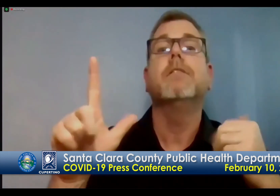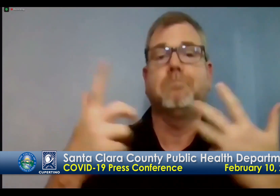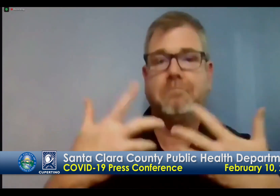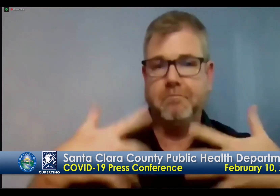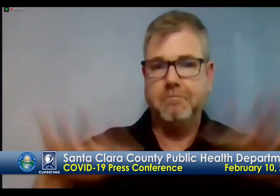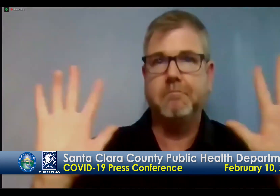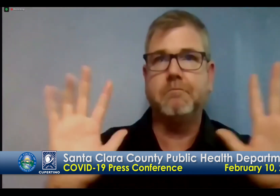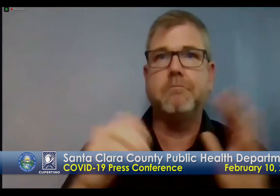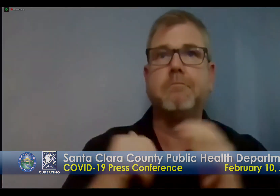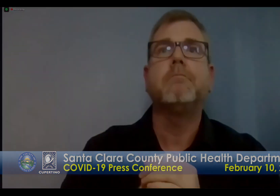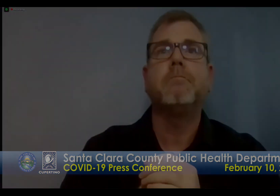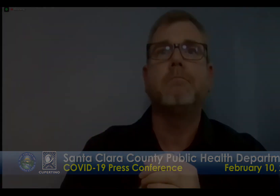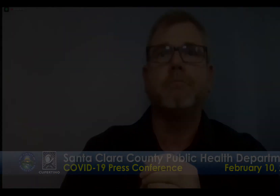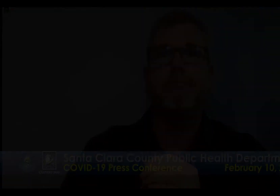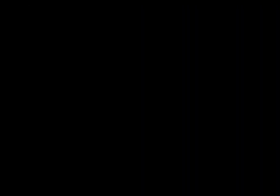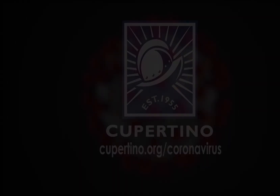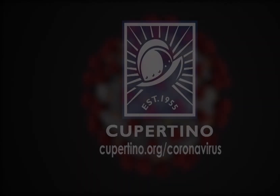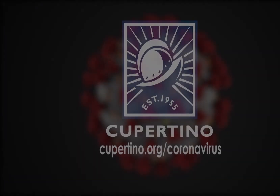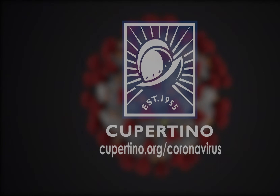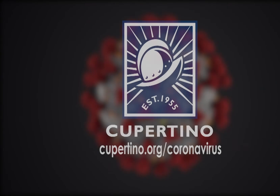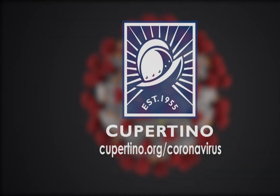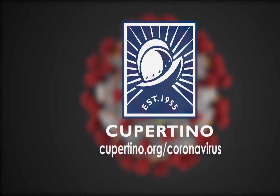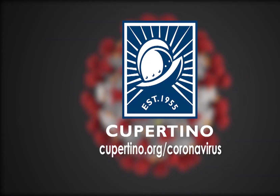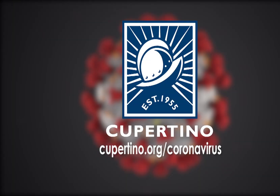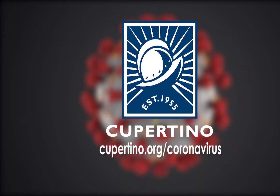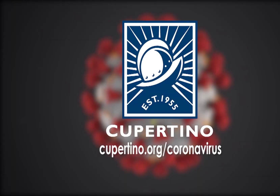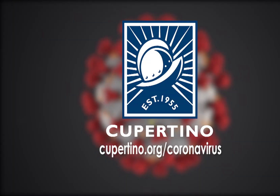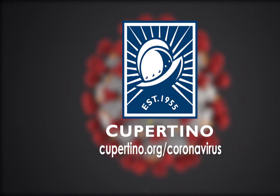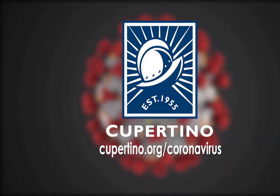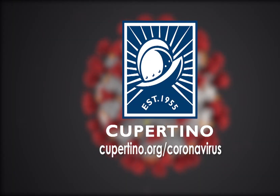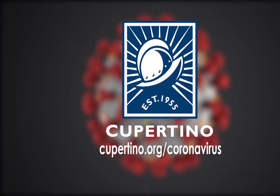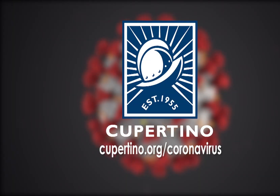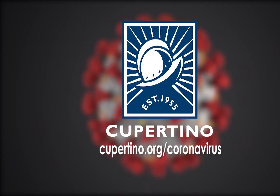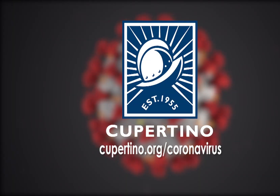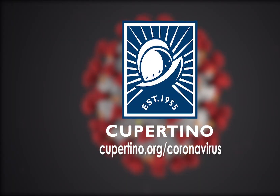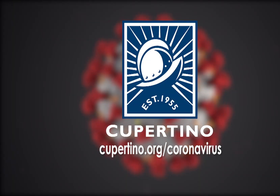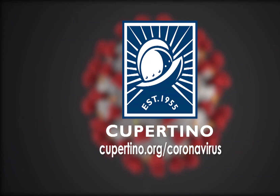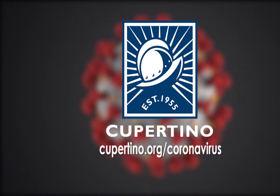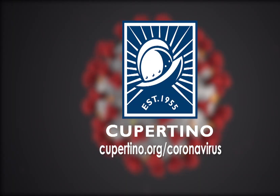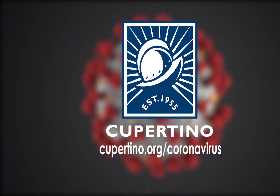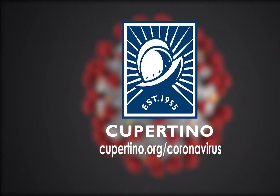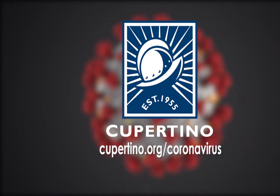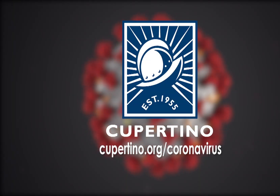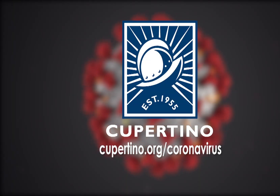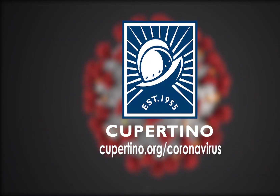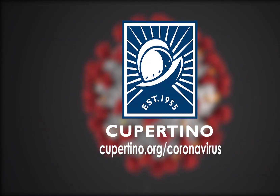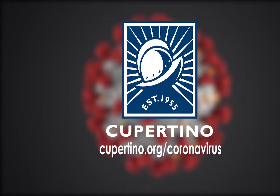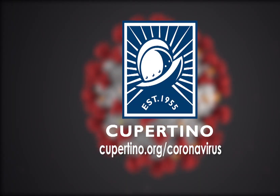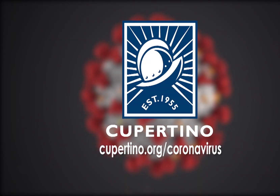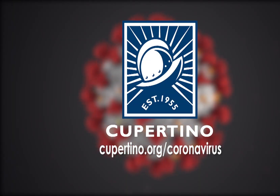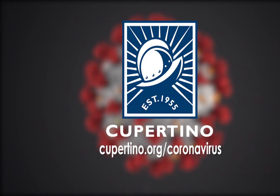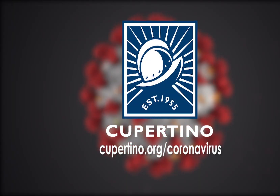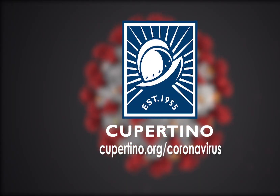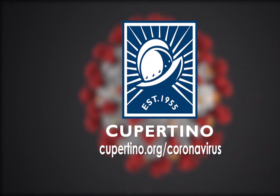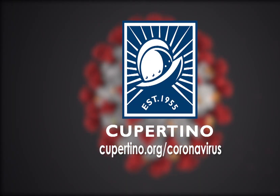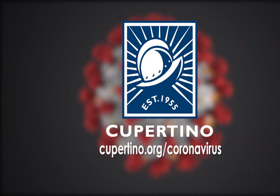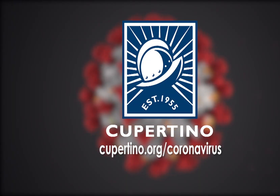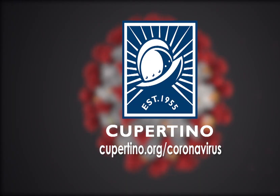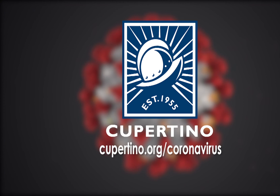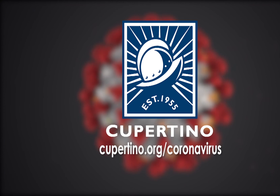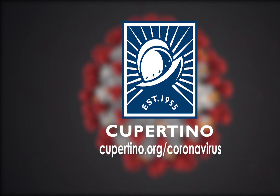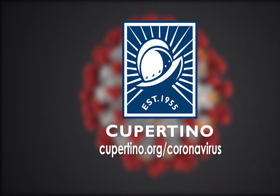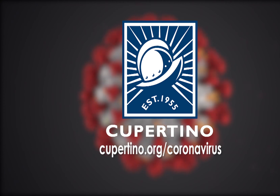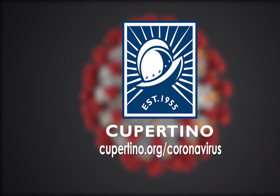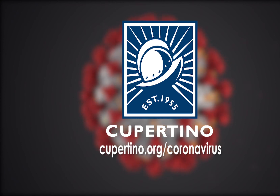and Dr. Moss for joining us today. For the latest information regarding the COVID-19